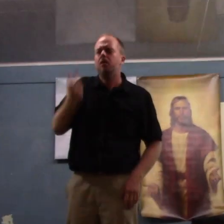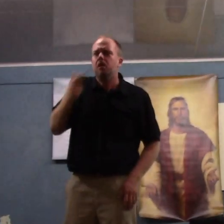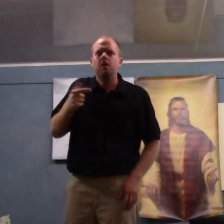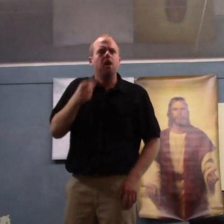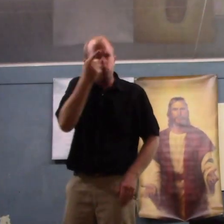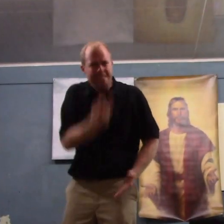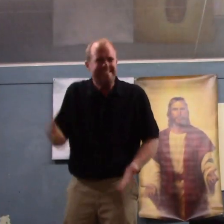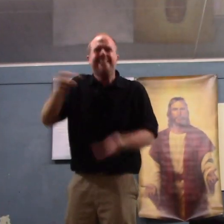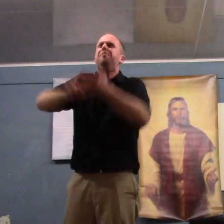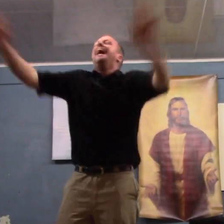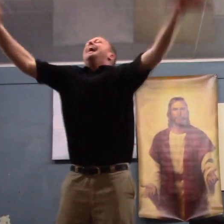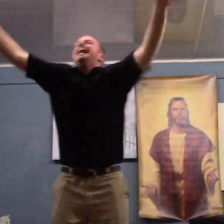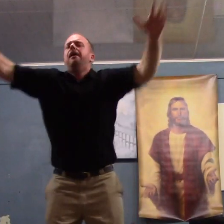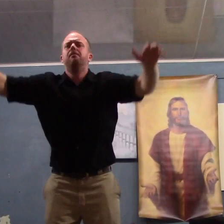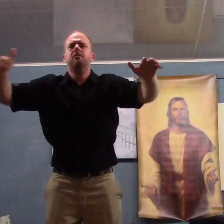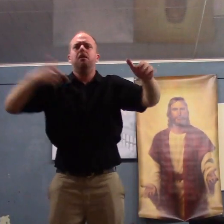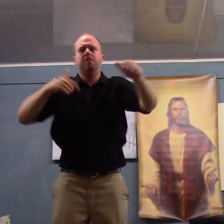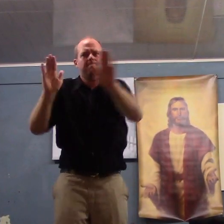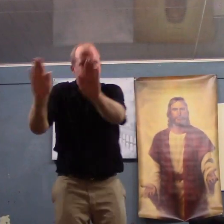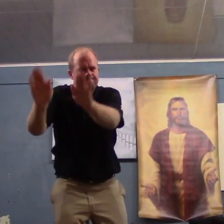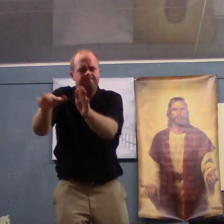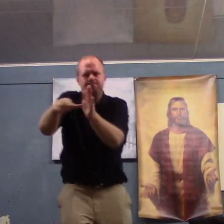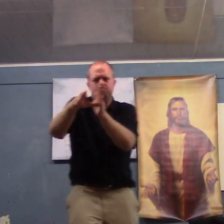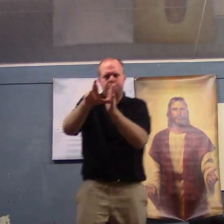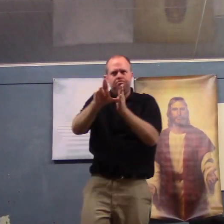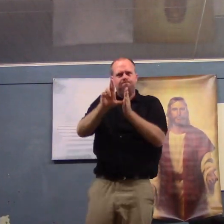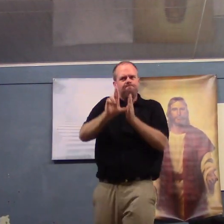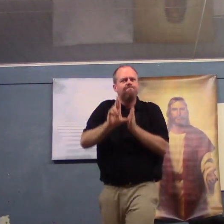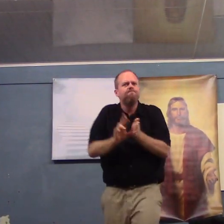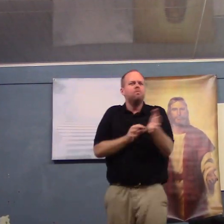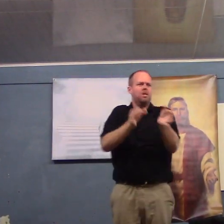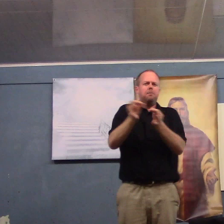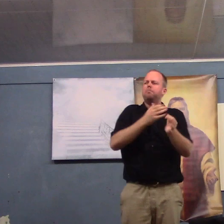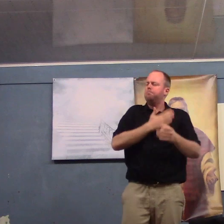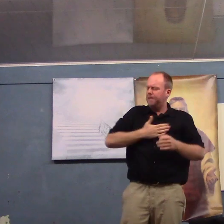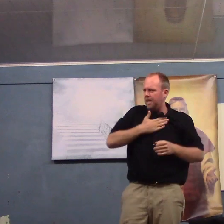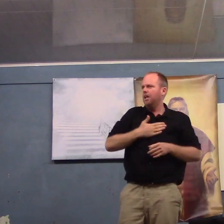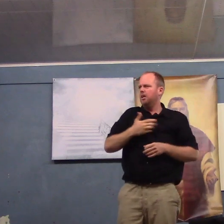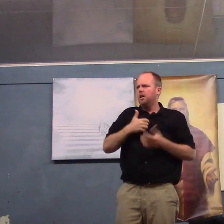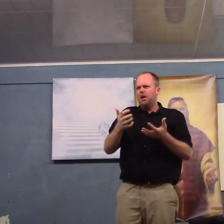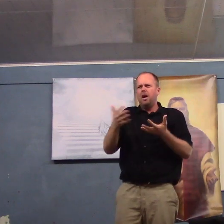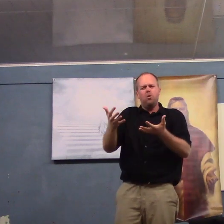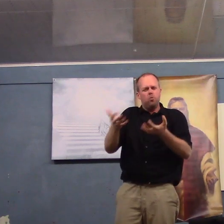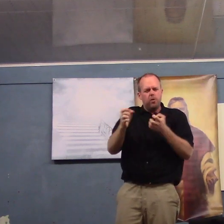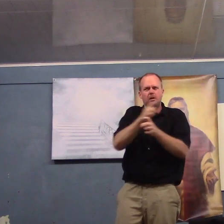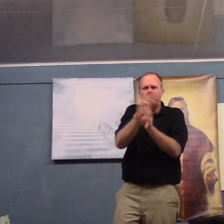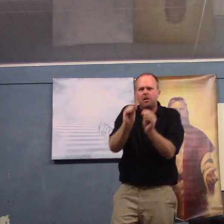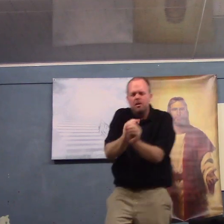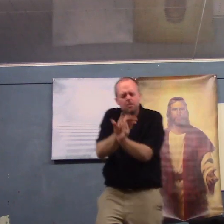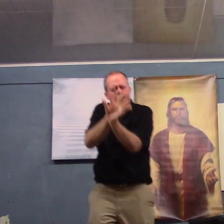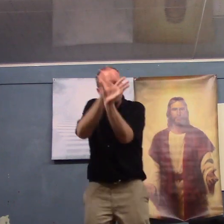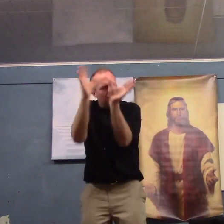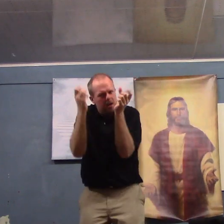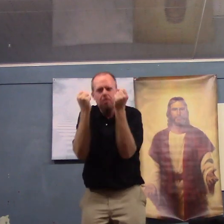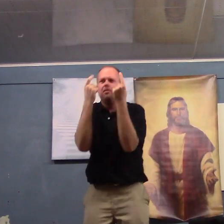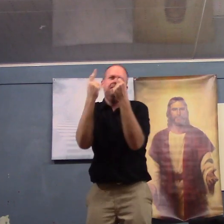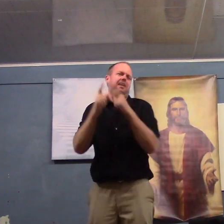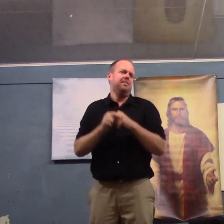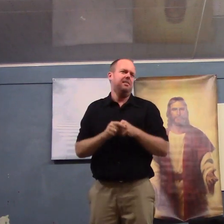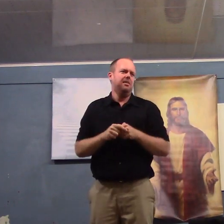If you sit there and you think, I don't know, what does Isaac mean? Please stand up and wave your hands. I really, really